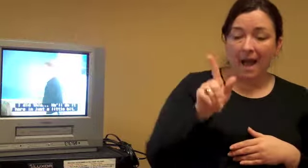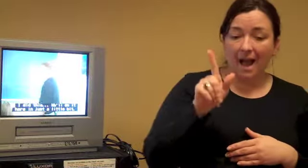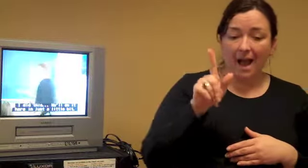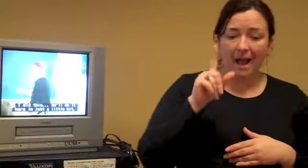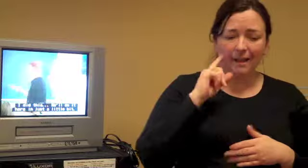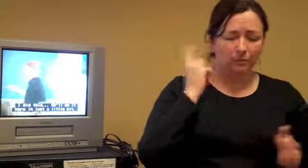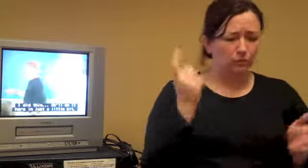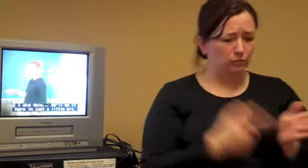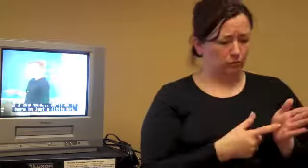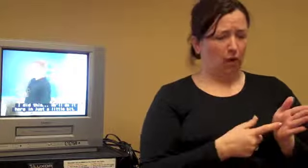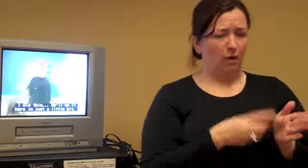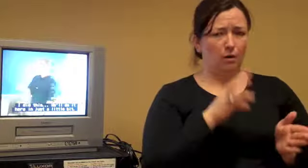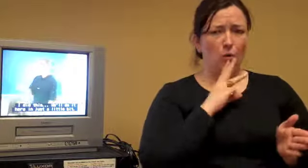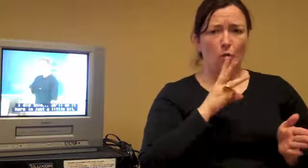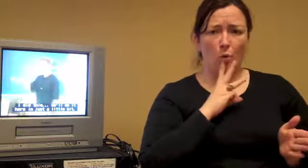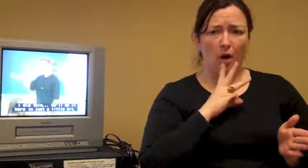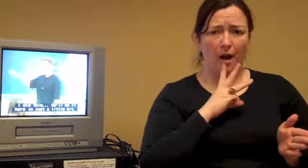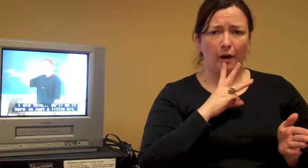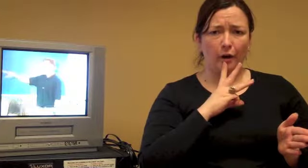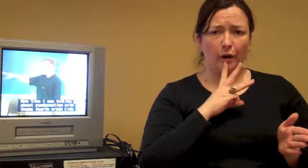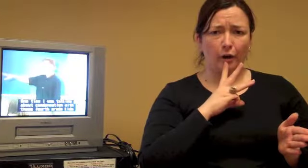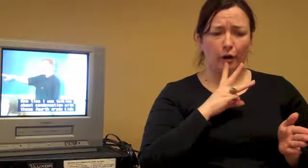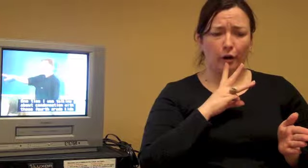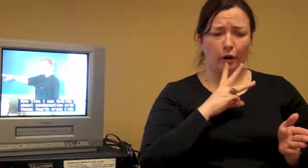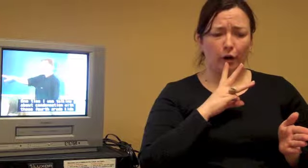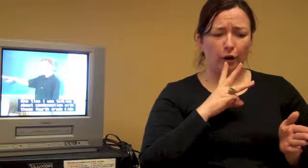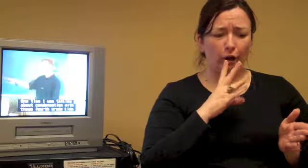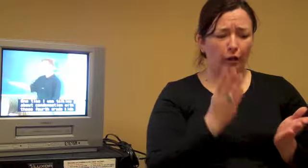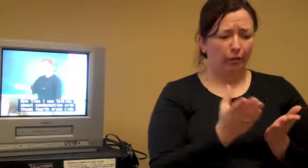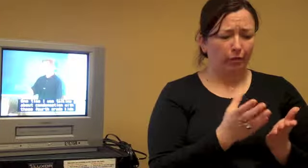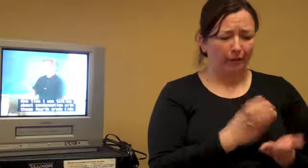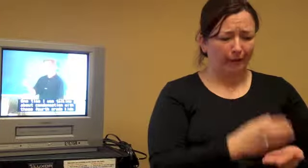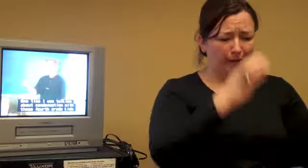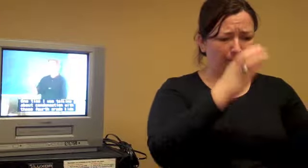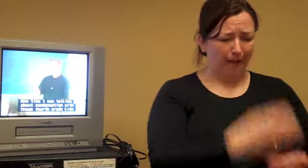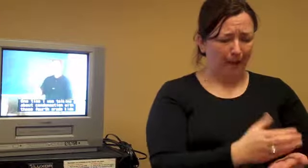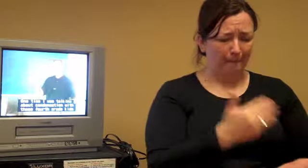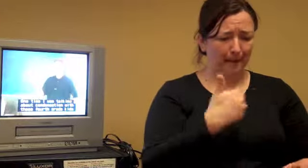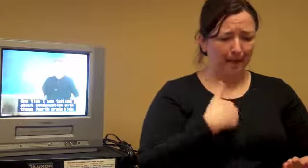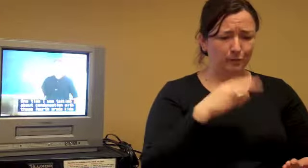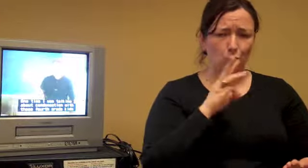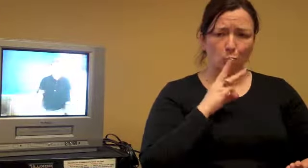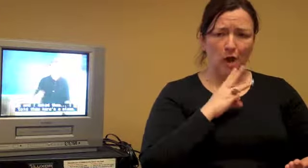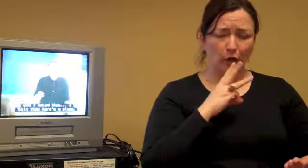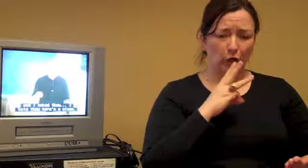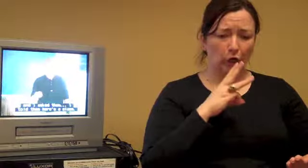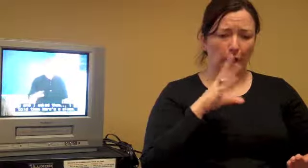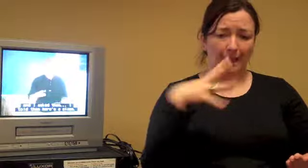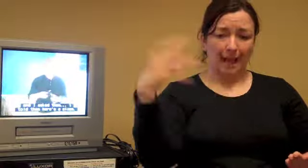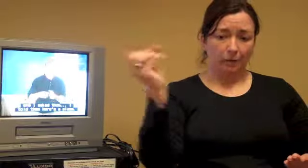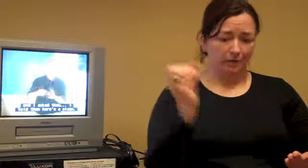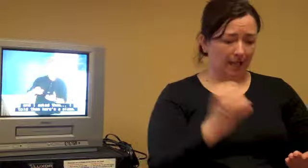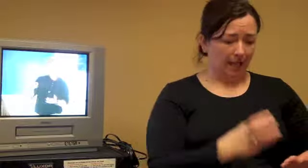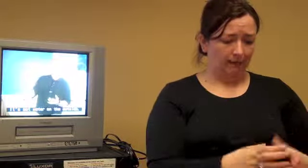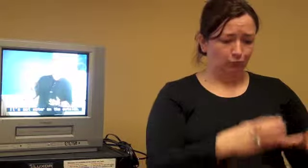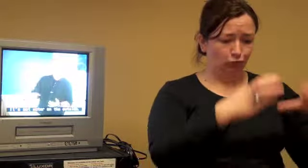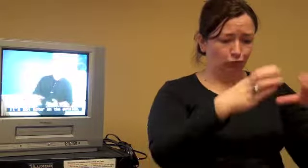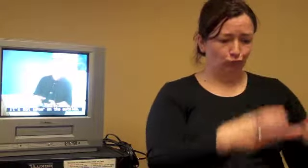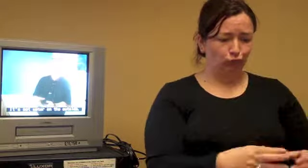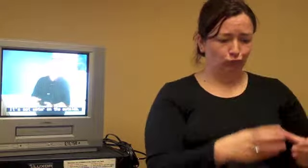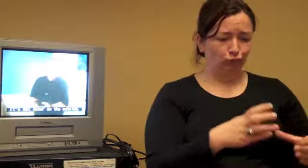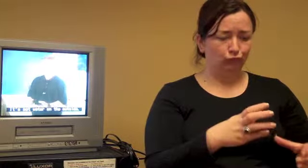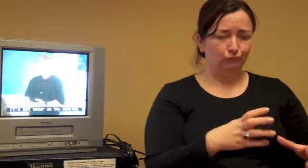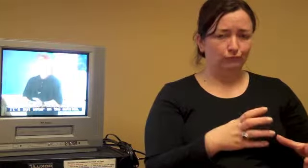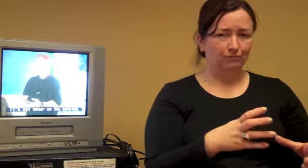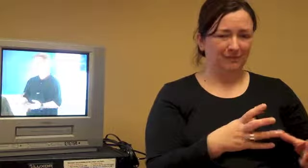this, here just a little bit. One time I was talking about condensation with these 4th grade kids, and I asked them, I told them, here's a glass, it's got